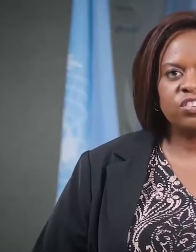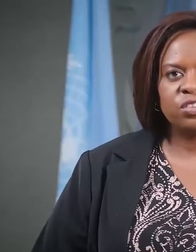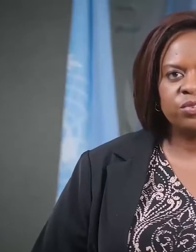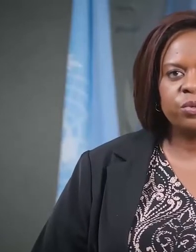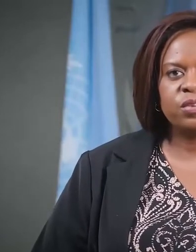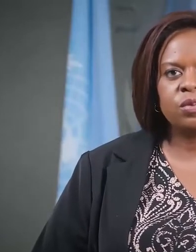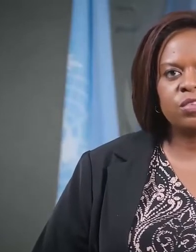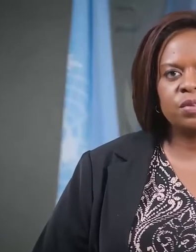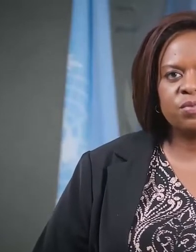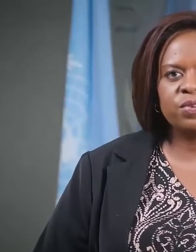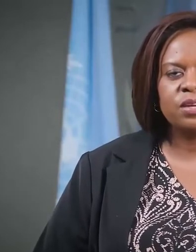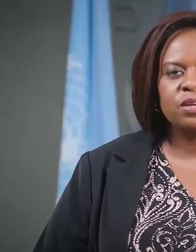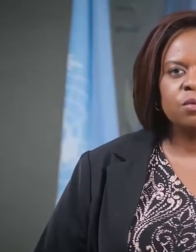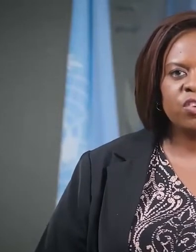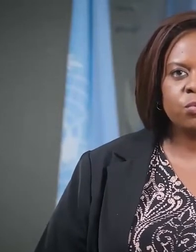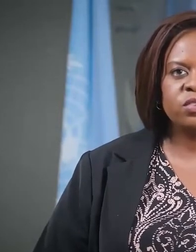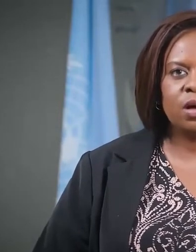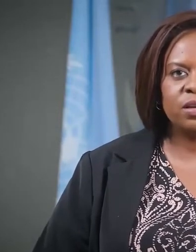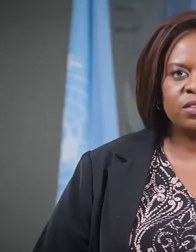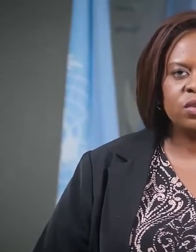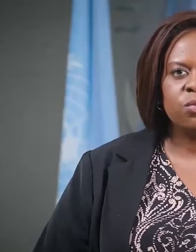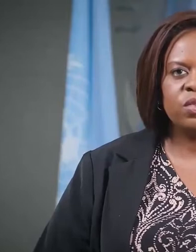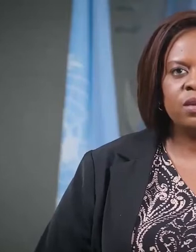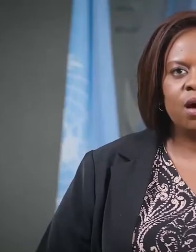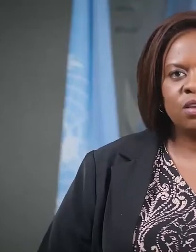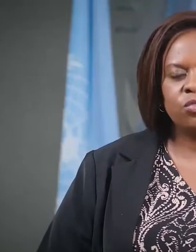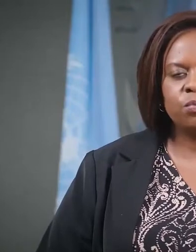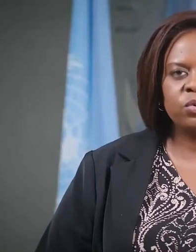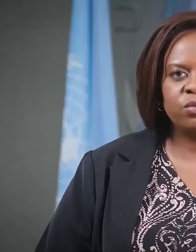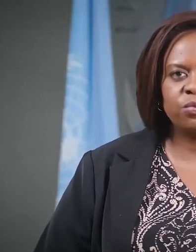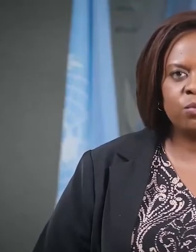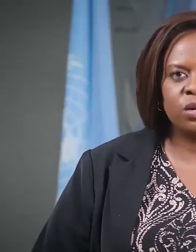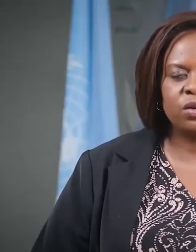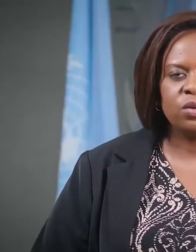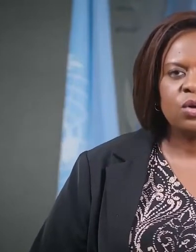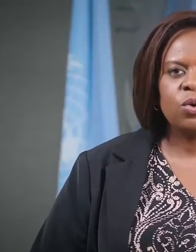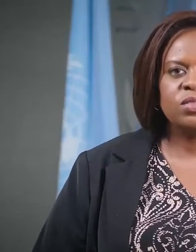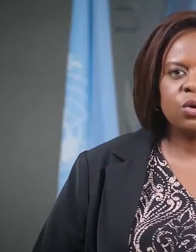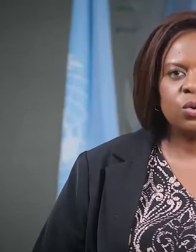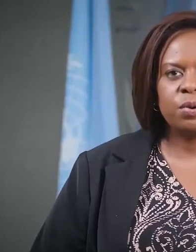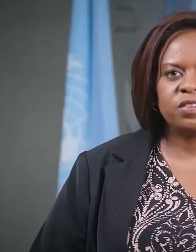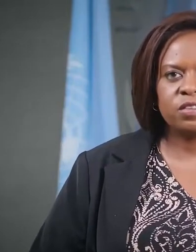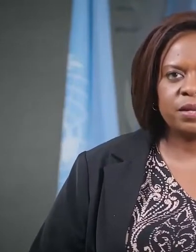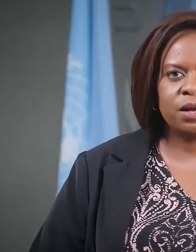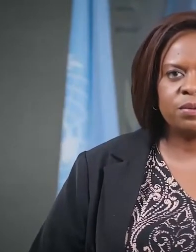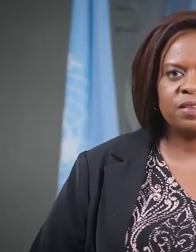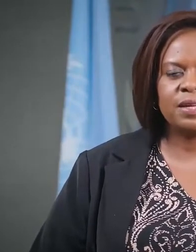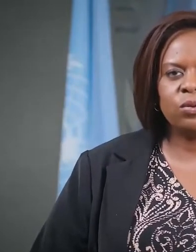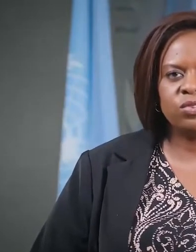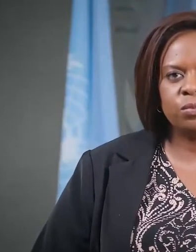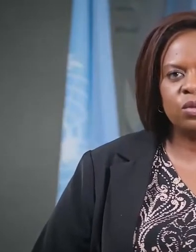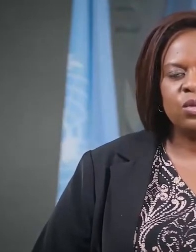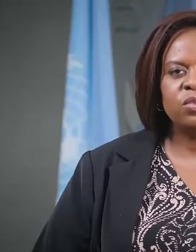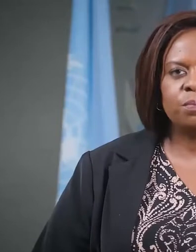fourth strategic shift focuses on specific, measurable targets with an enhanced reporting framework, one that holds participating